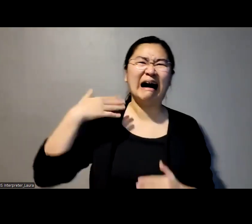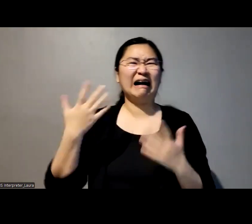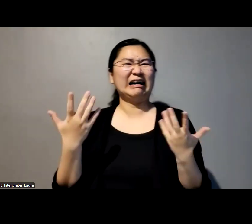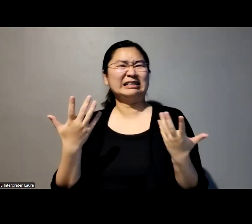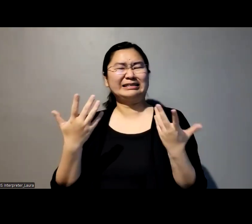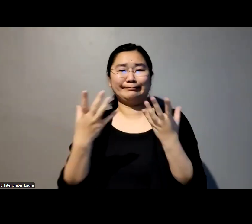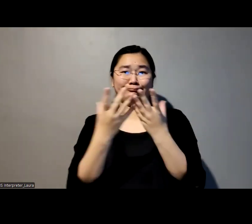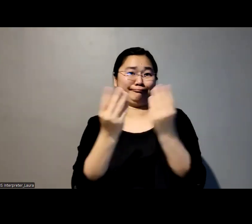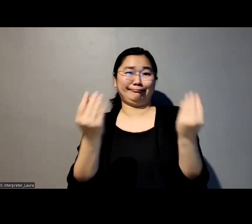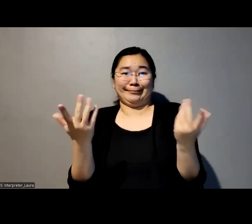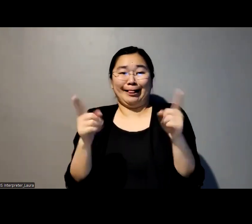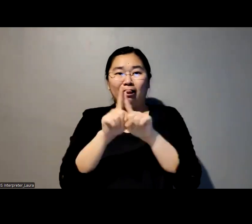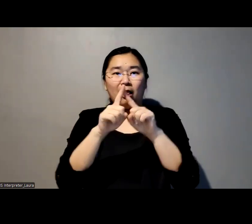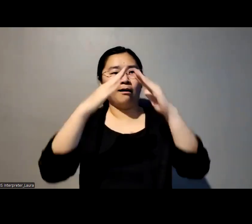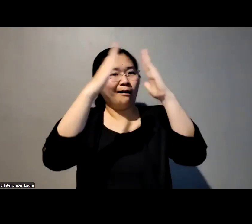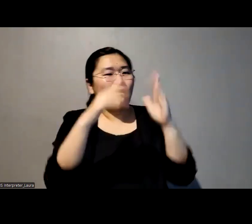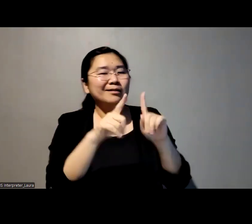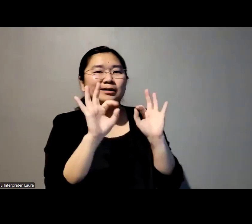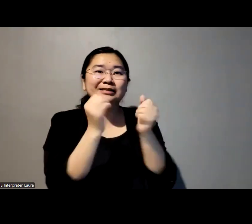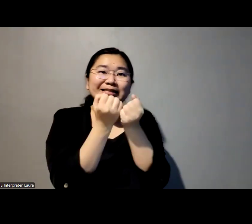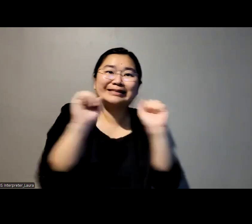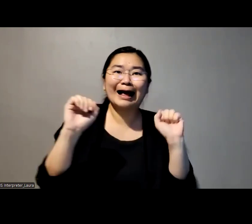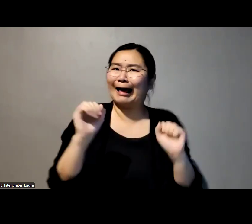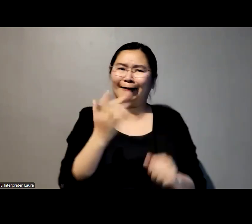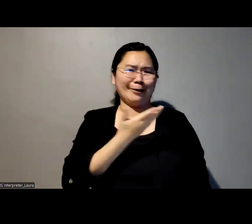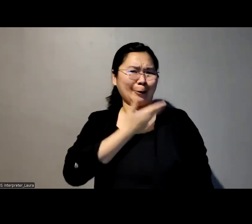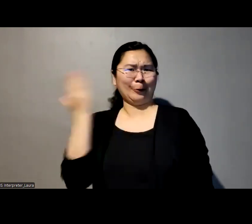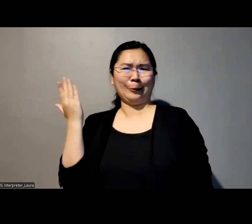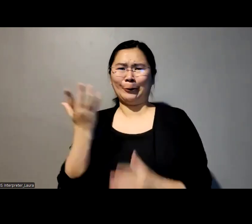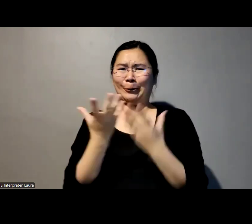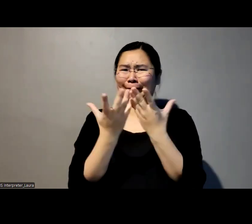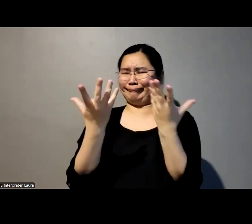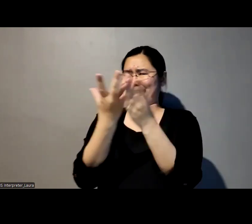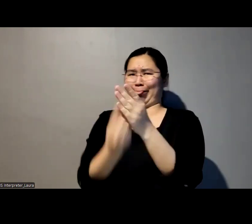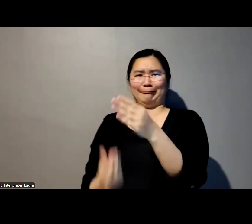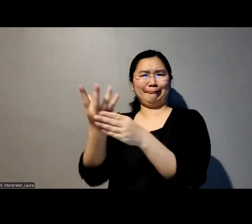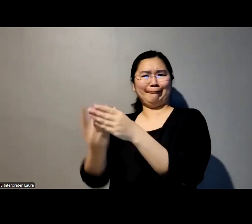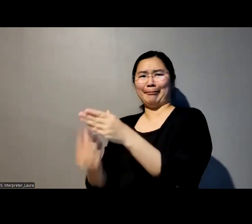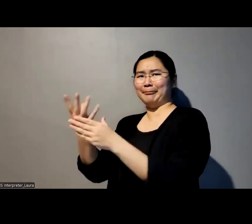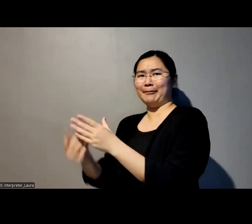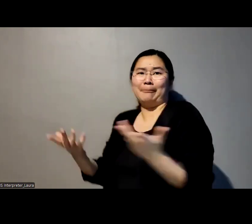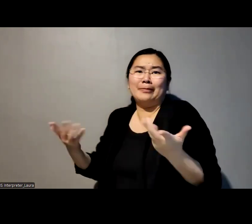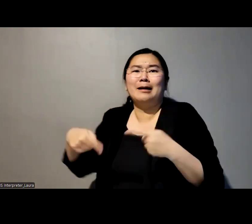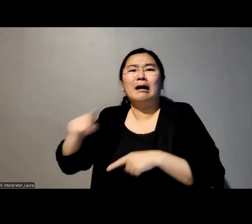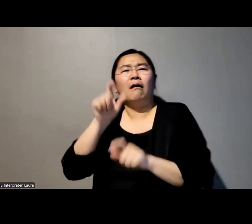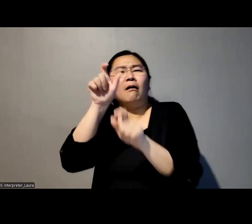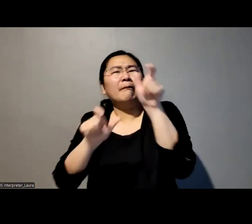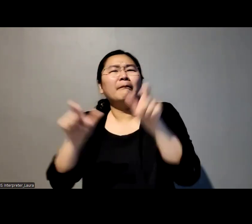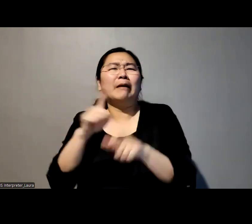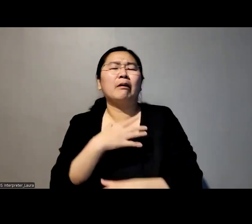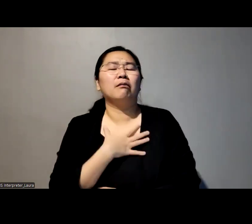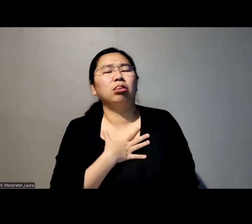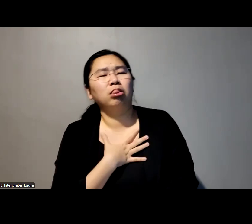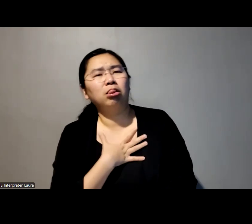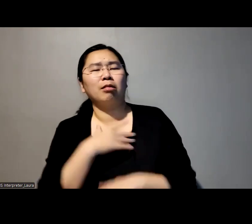that despite the efforts of Ukrainian army is crawling from east to west, is creates this situation when there are many